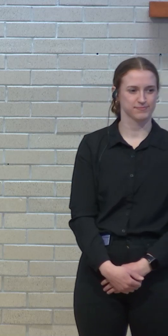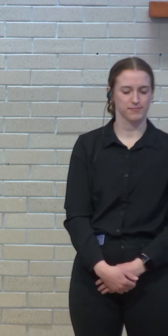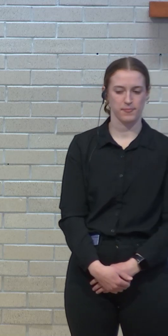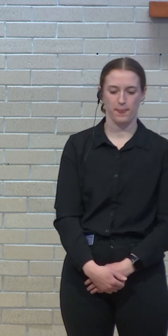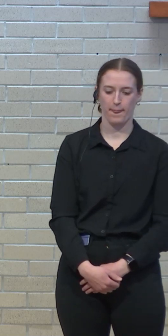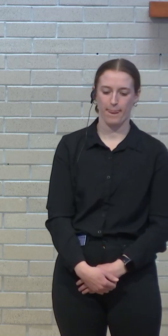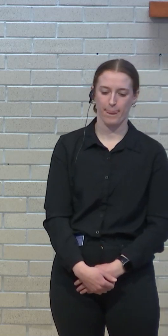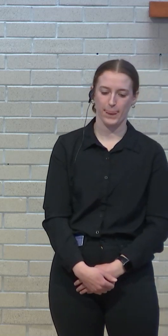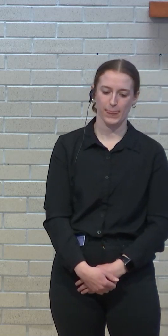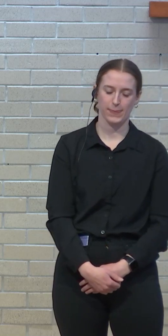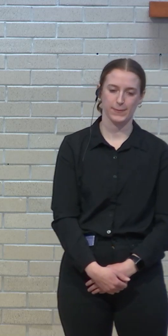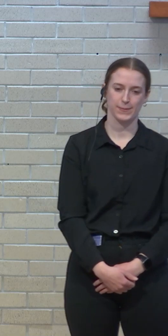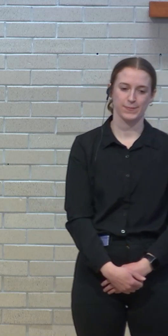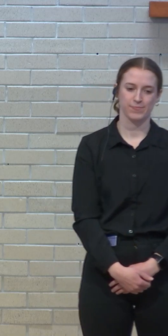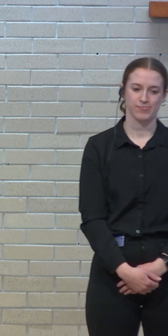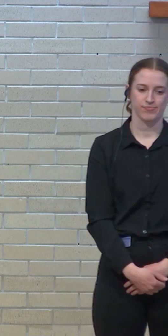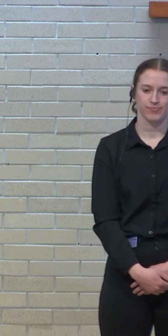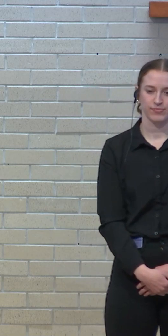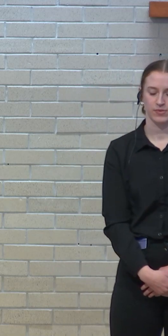May your